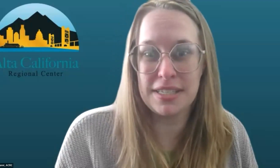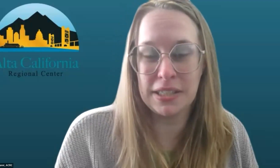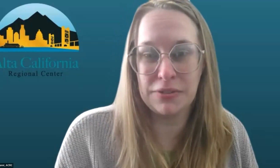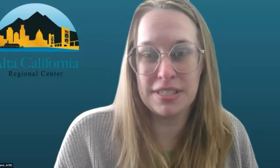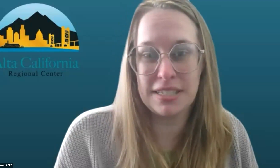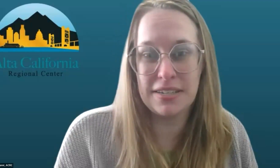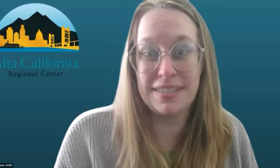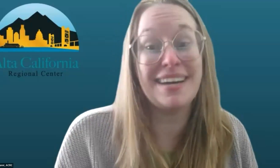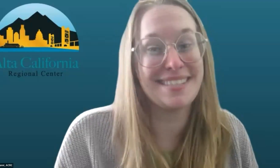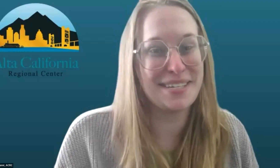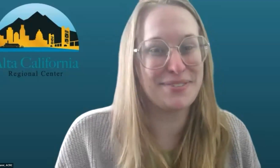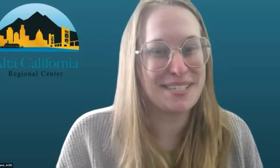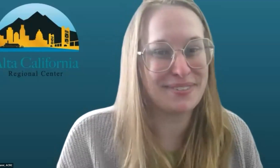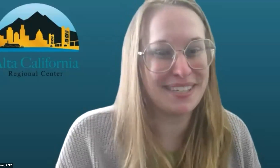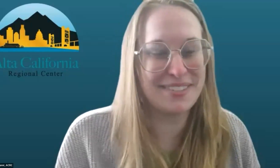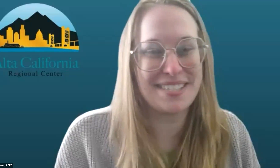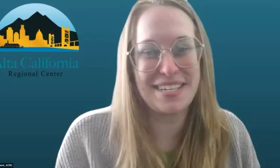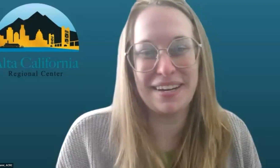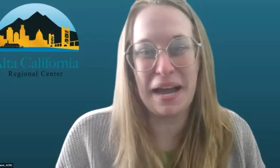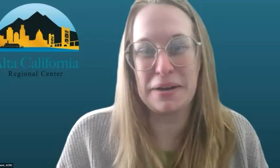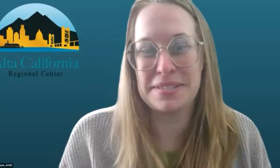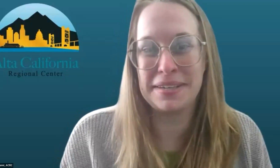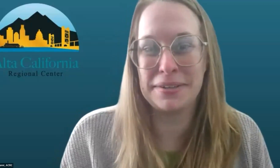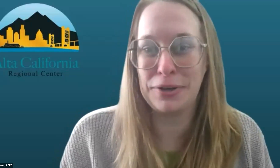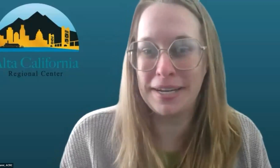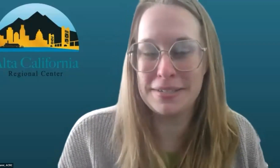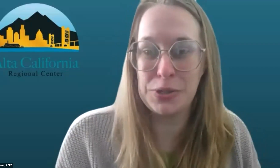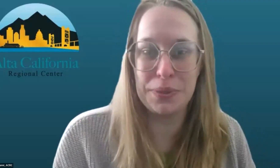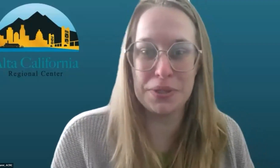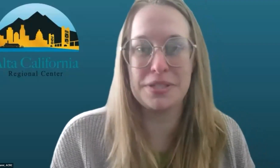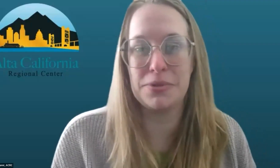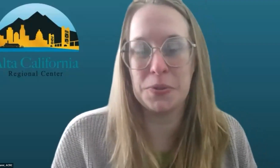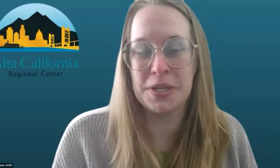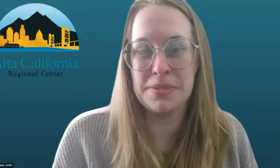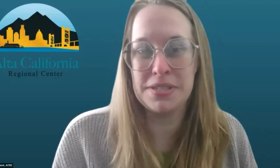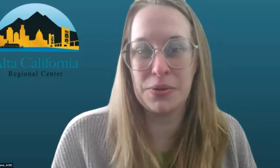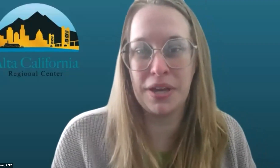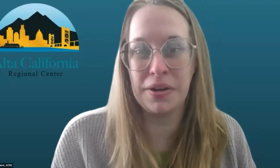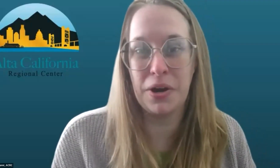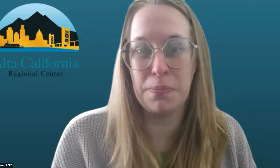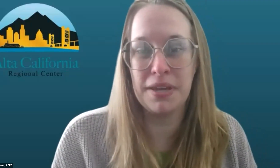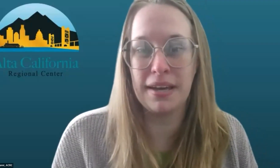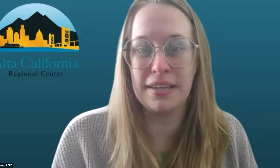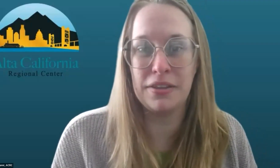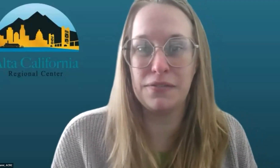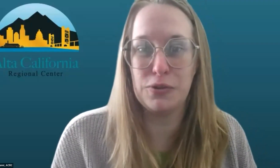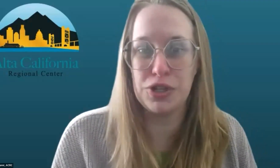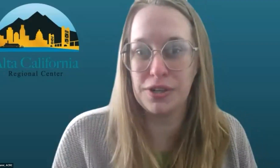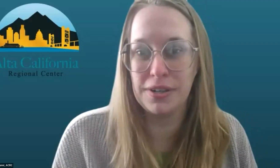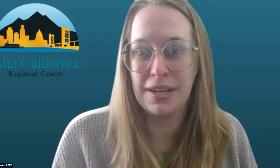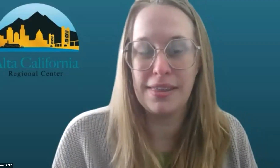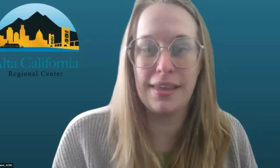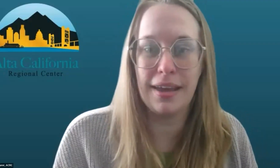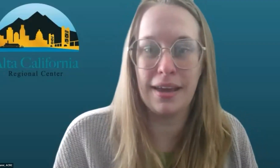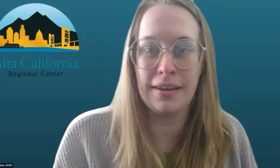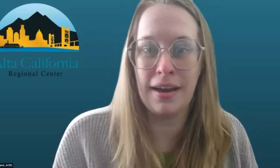did recently receive, yes, they did recently receive a housing grant to build some dorms. So they are hoping that in the